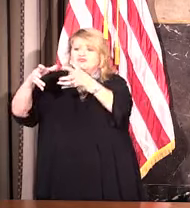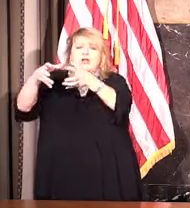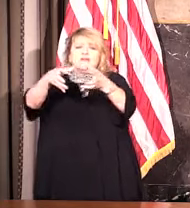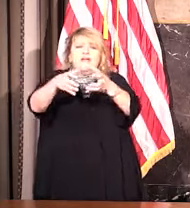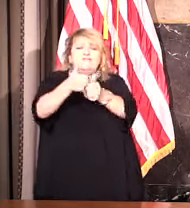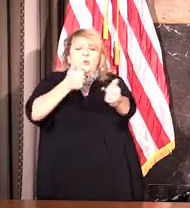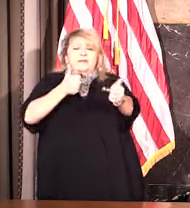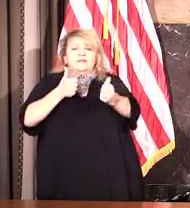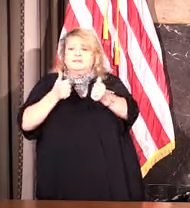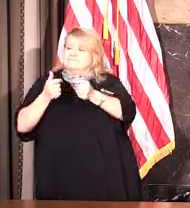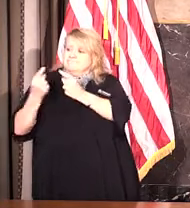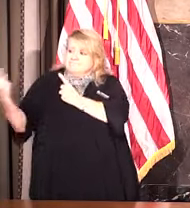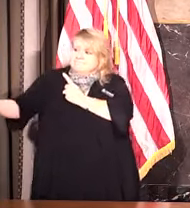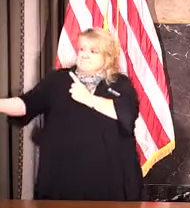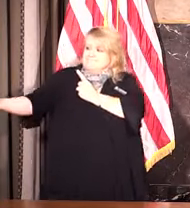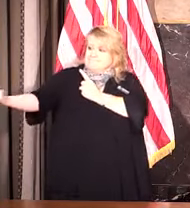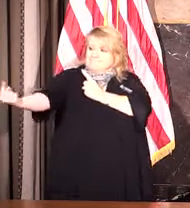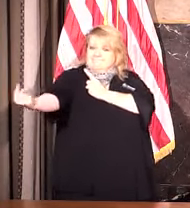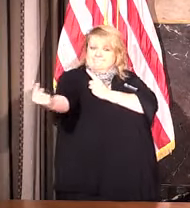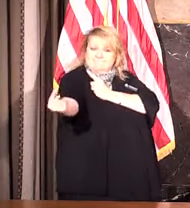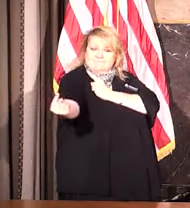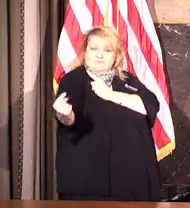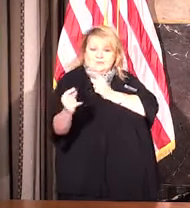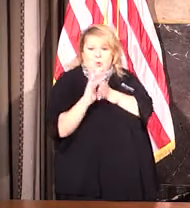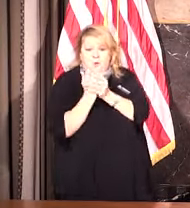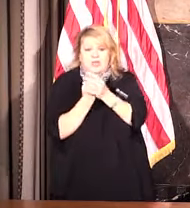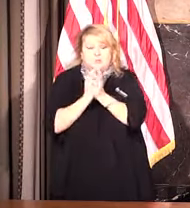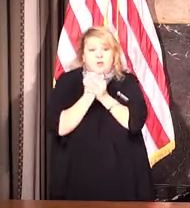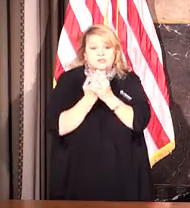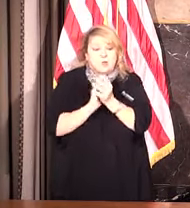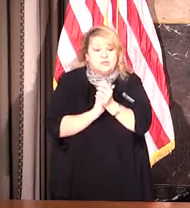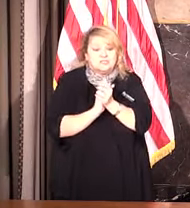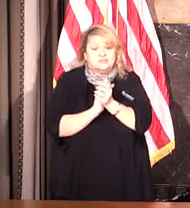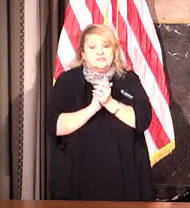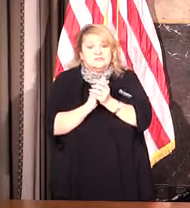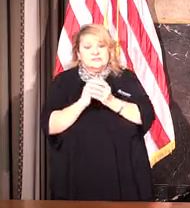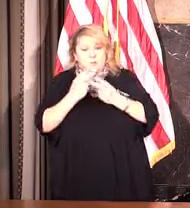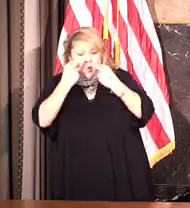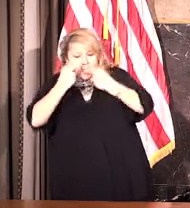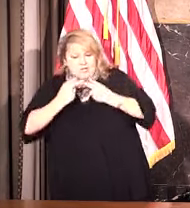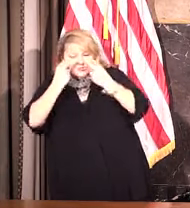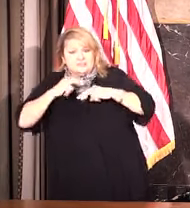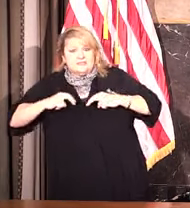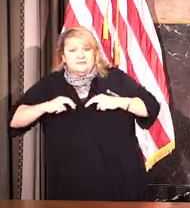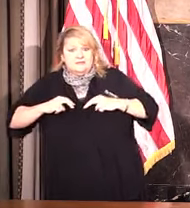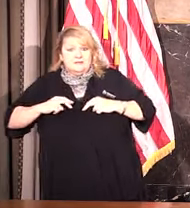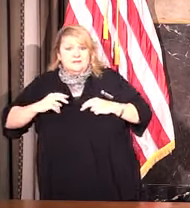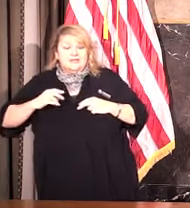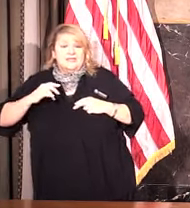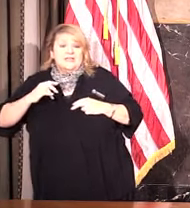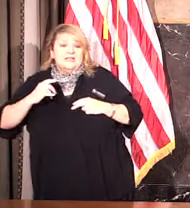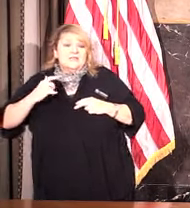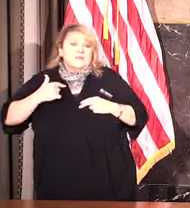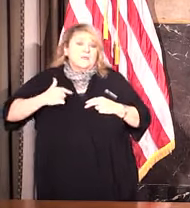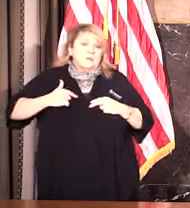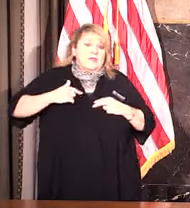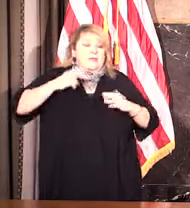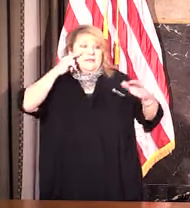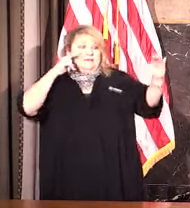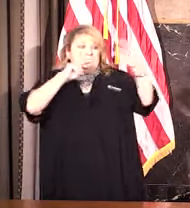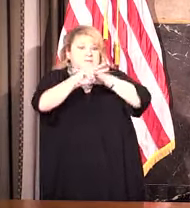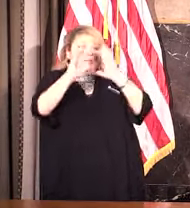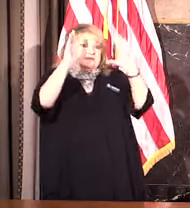sick, there is every reason to believe today that next year when we have Thanksgiving, we will have much greater